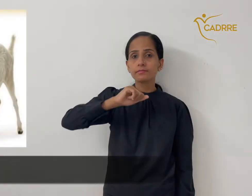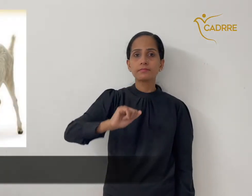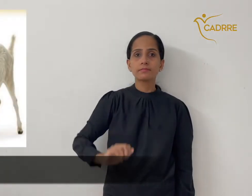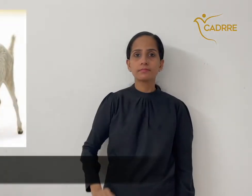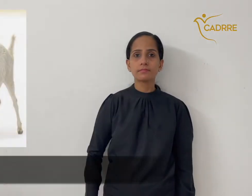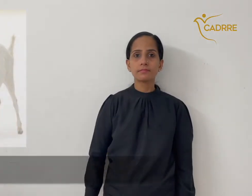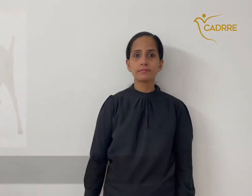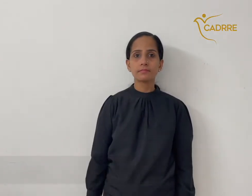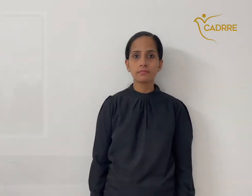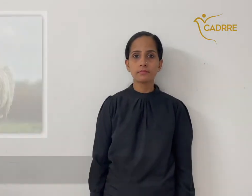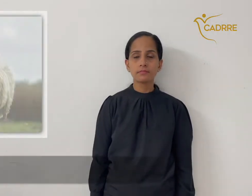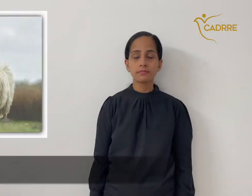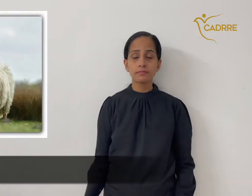Goat.